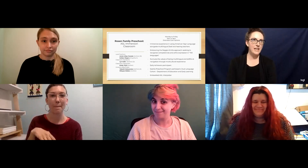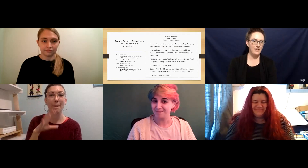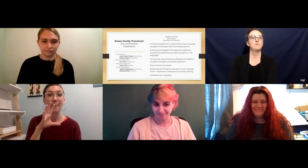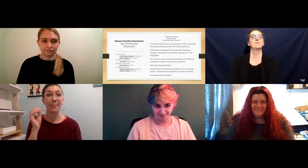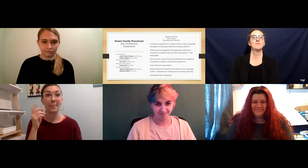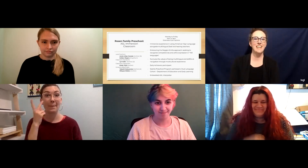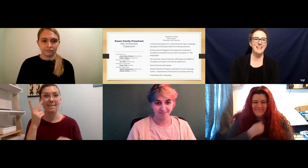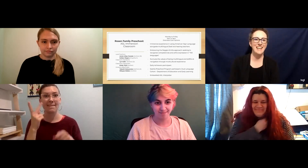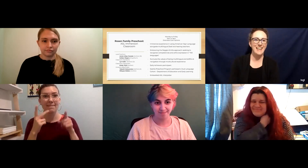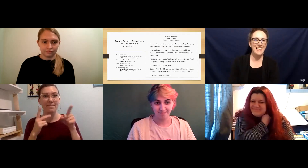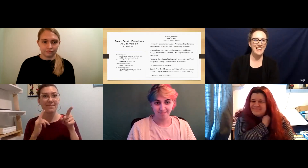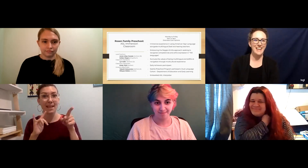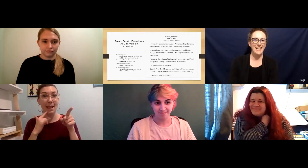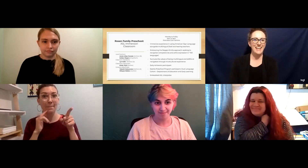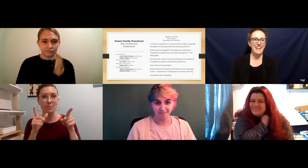Leoneda.